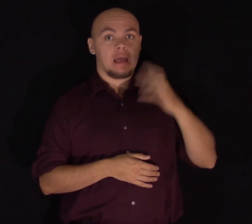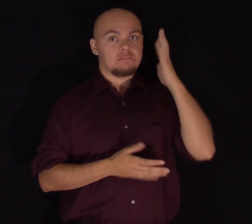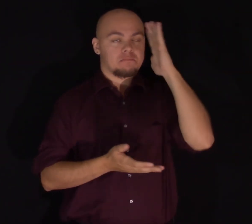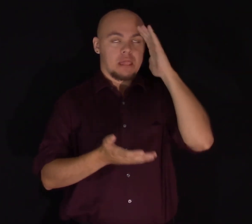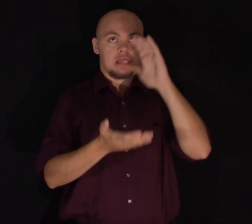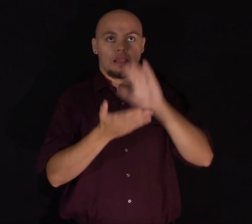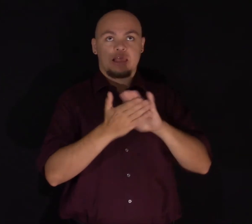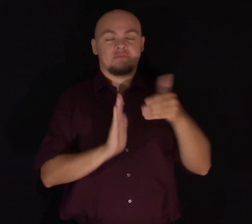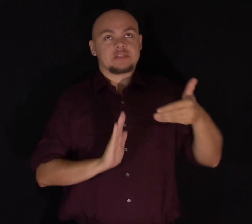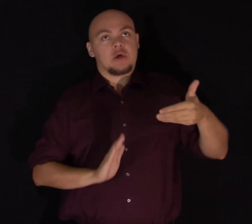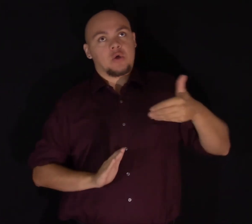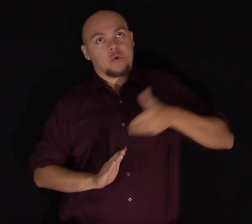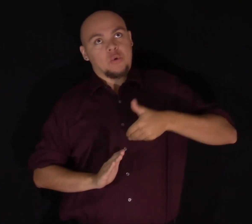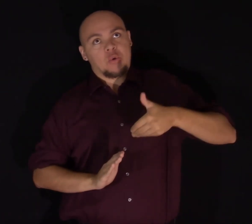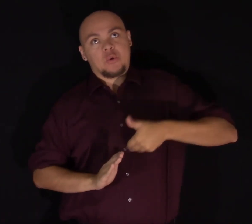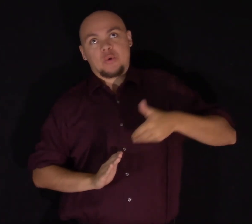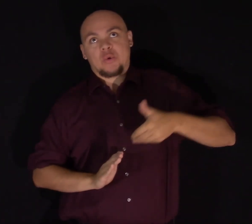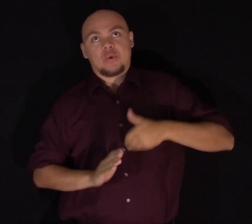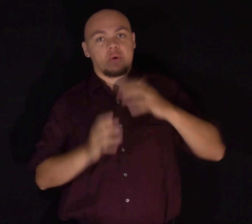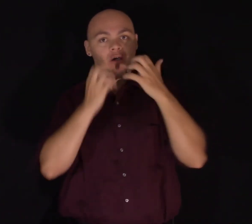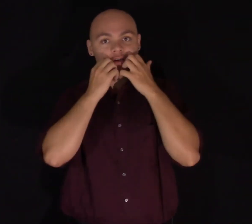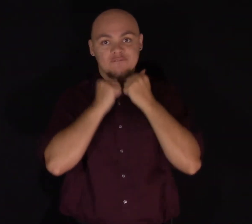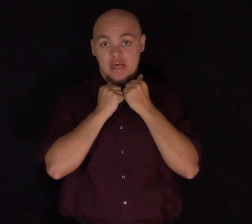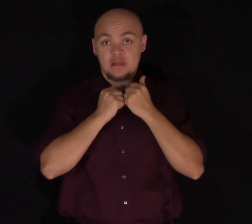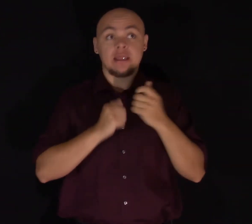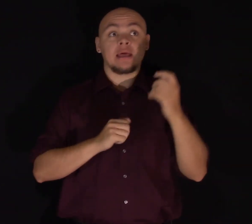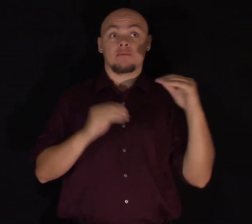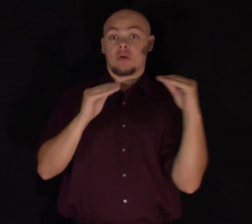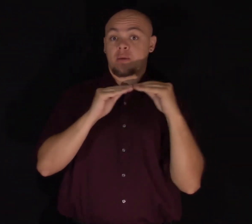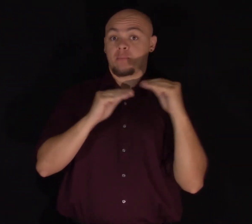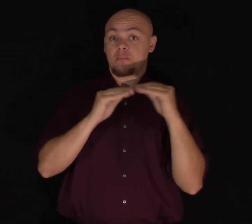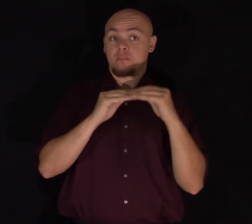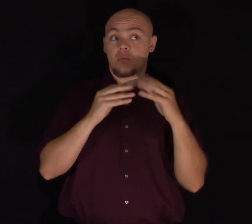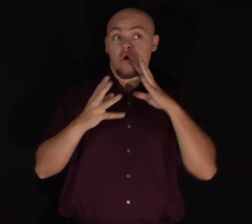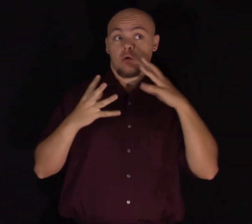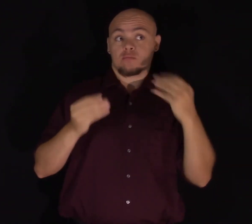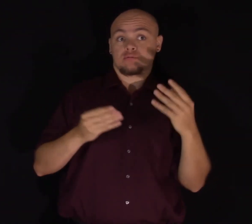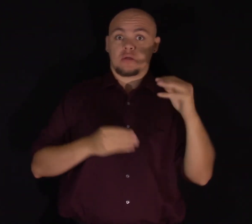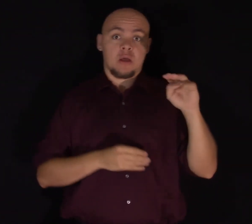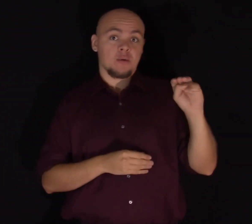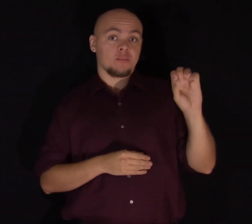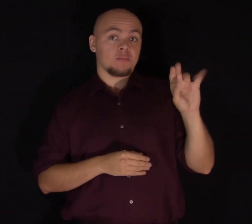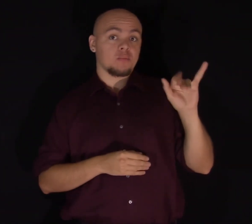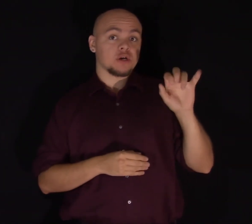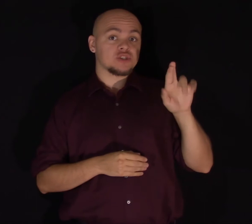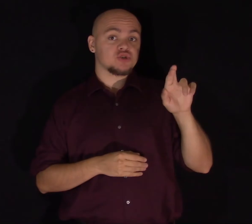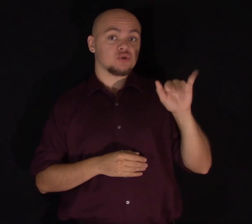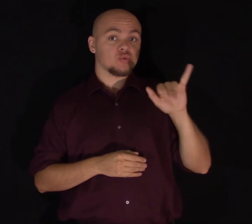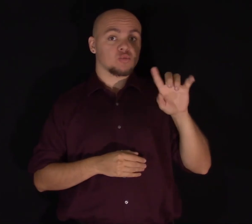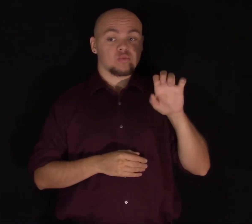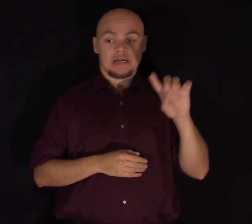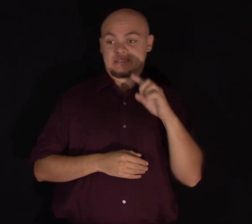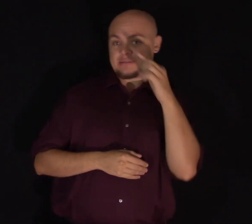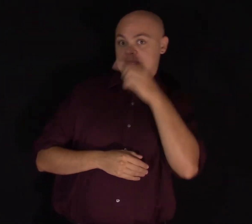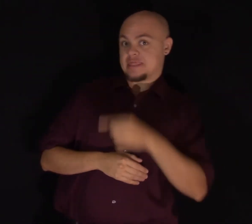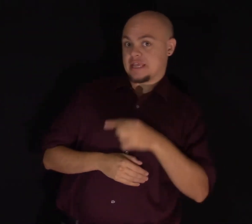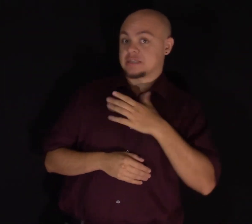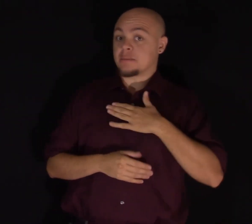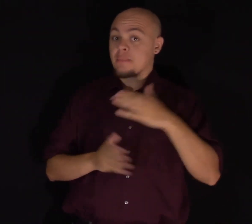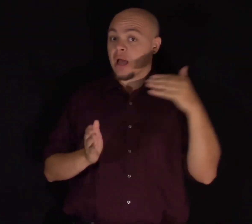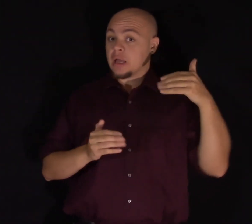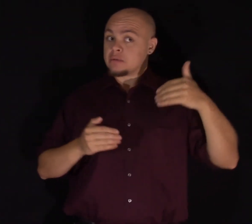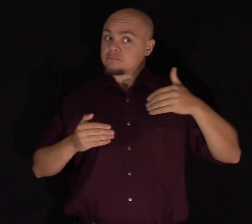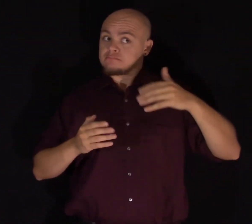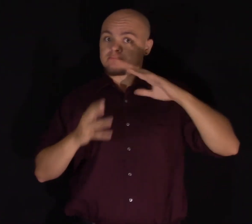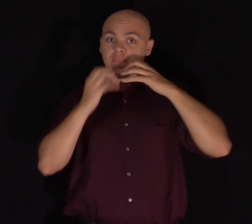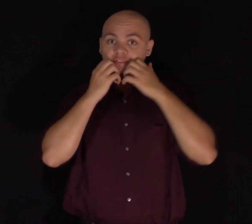And I think the world would be better if we were all more moisturized. But besides that, with these as my core values, I have to speak the